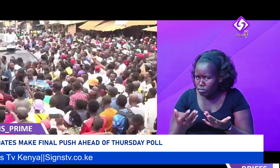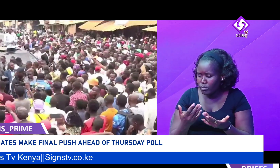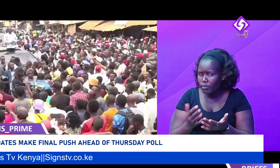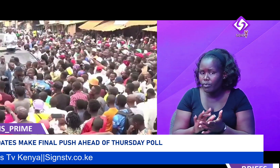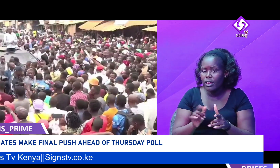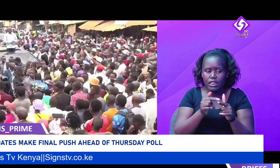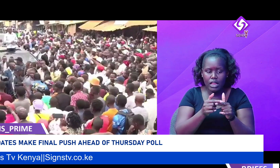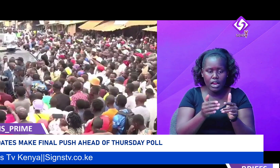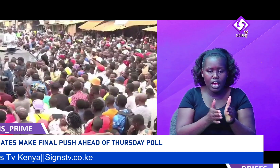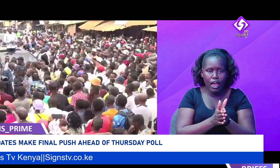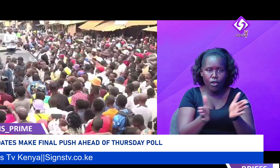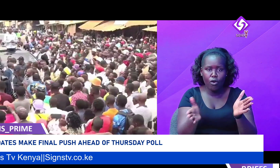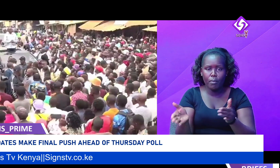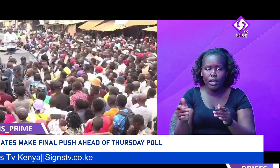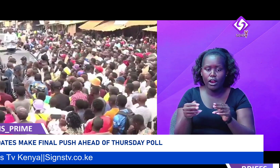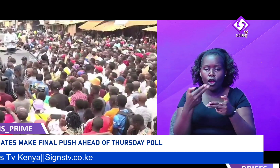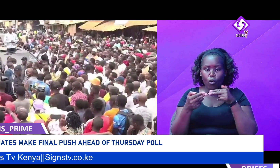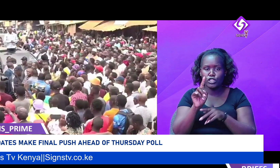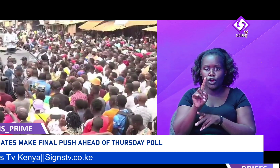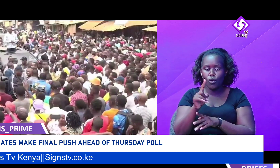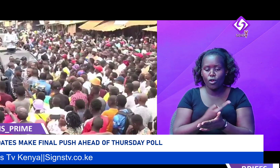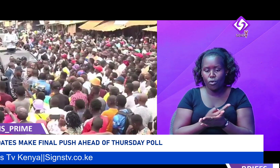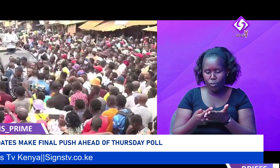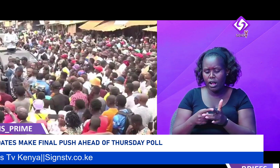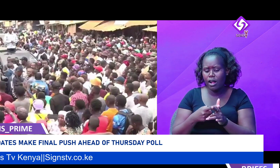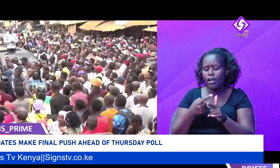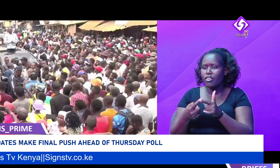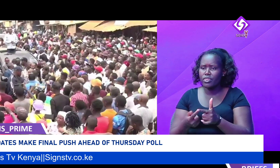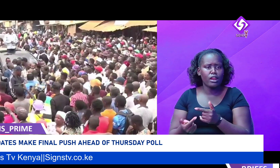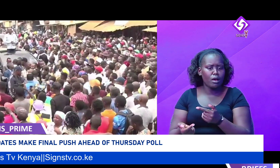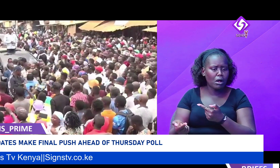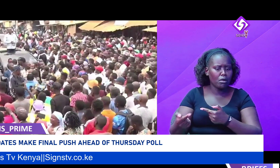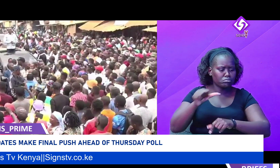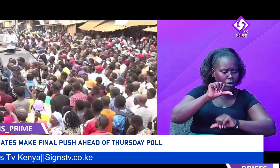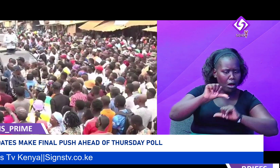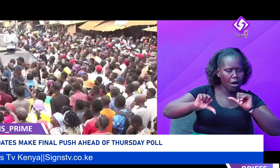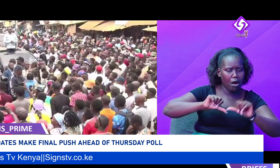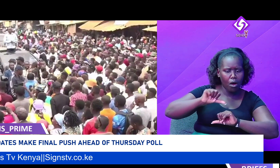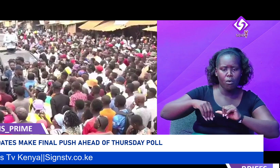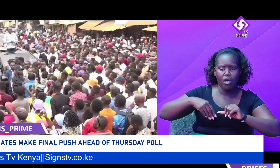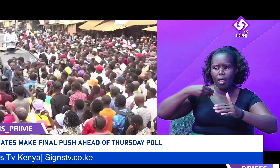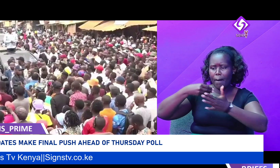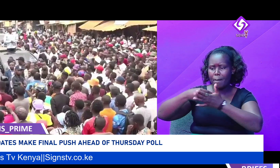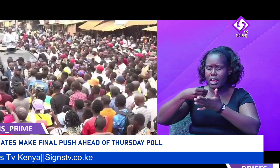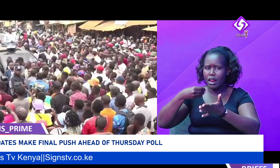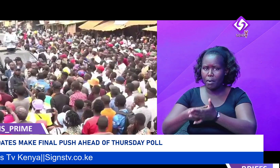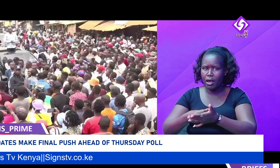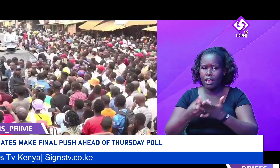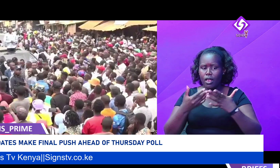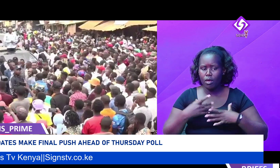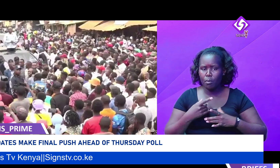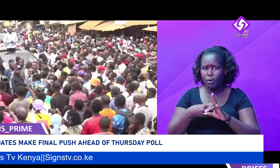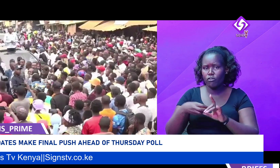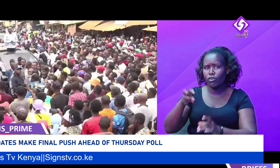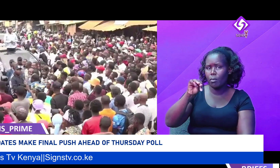Nikafungua hii hoteli tena wiki moja. Soprano wamezunguka hapa na pesa na magunia. Wa mbele wamekula.